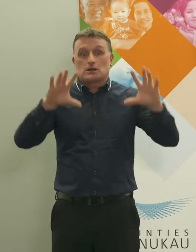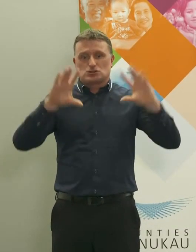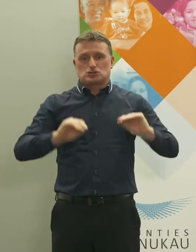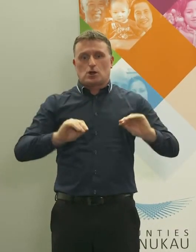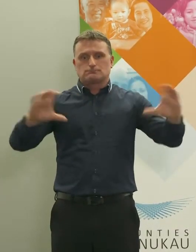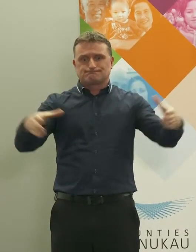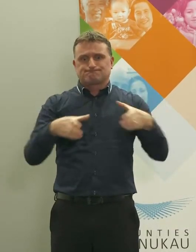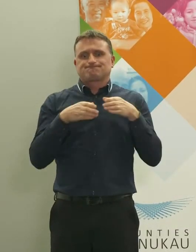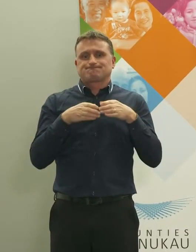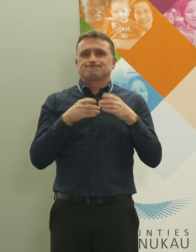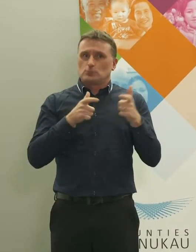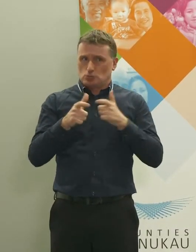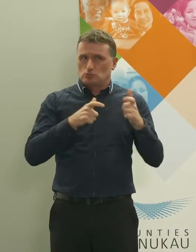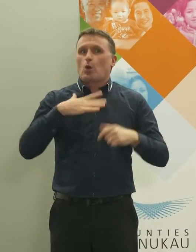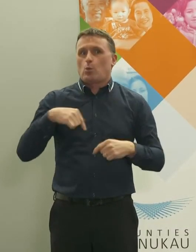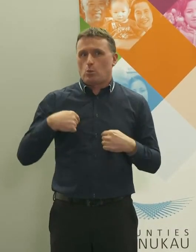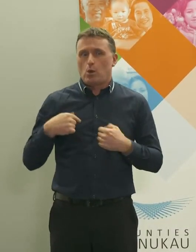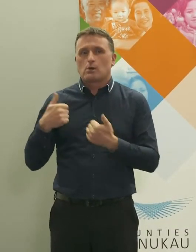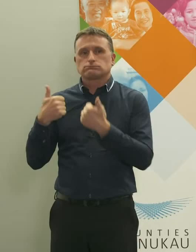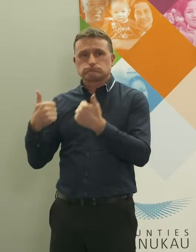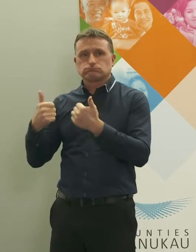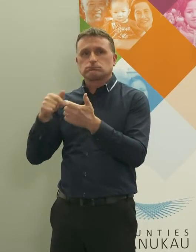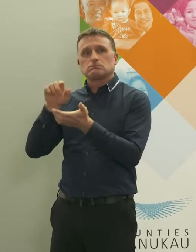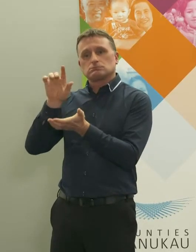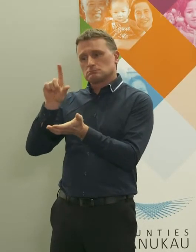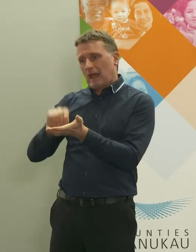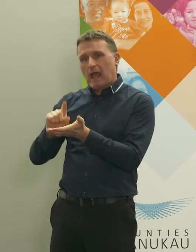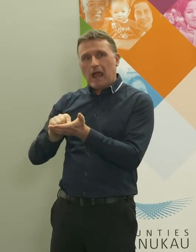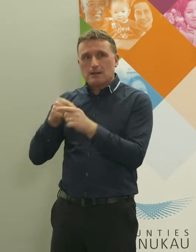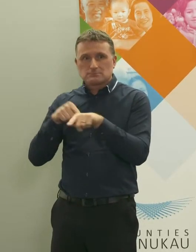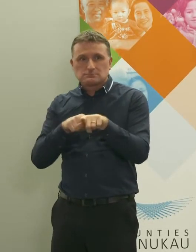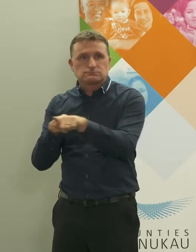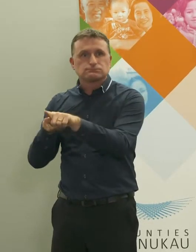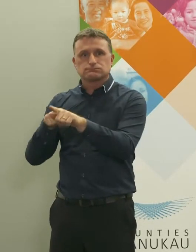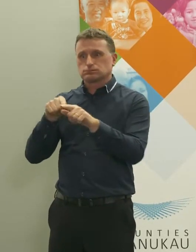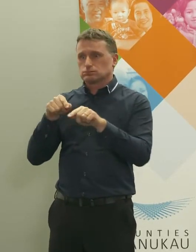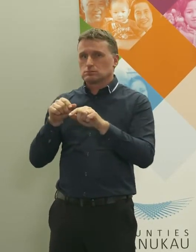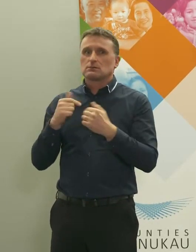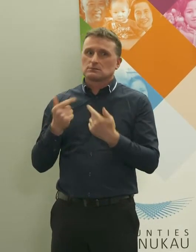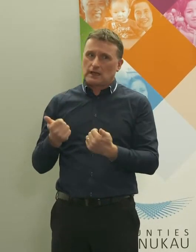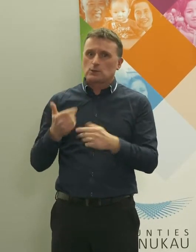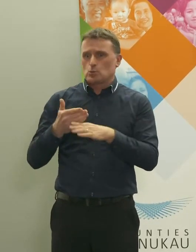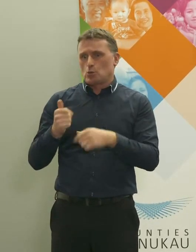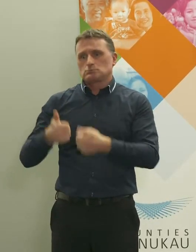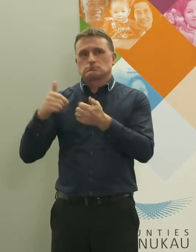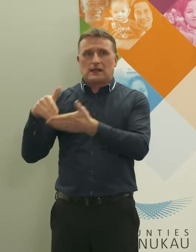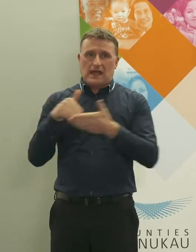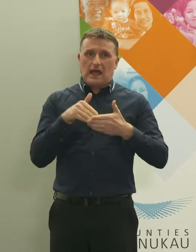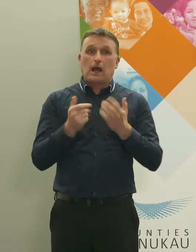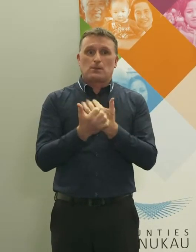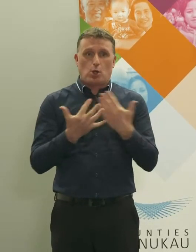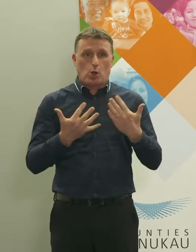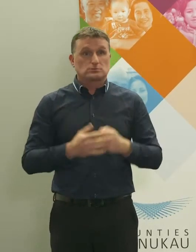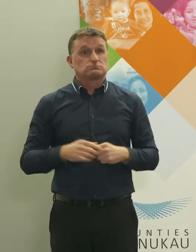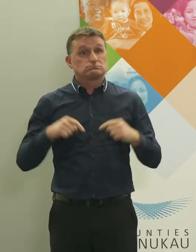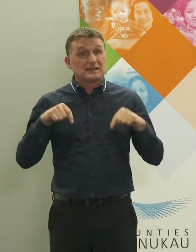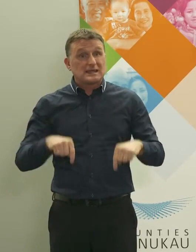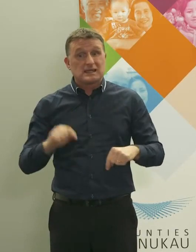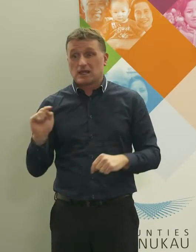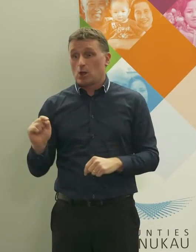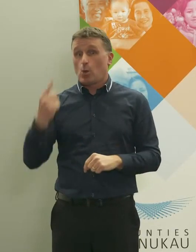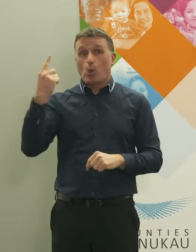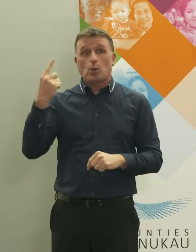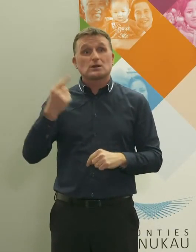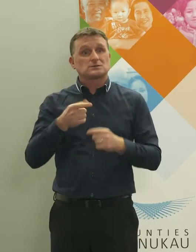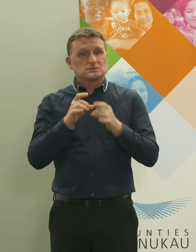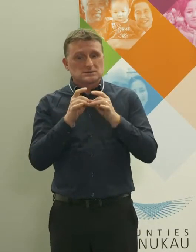and keep it under control. That work has made a significant difference, and it's one of the reasons that Auckland has been able to